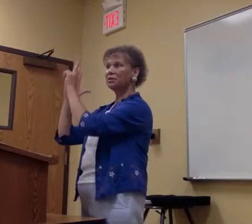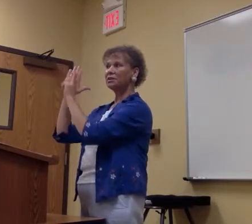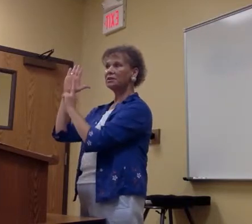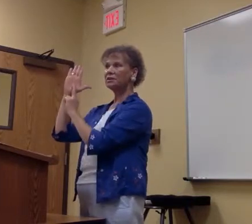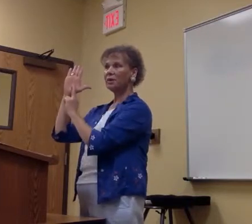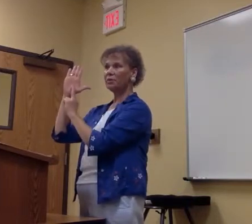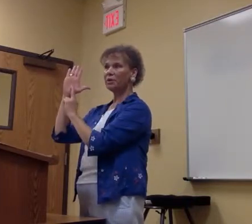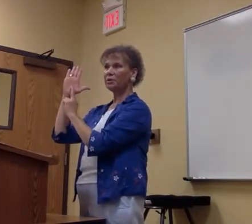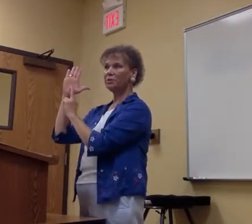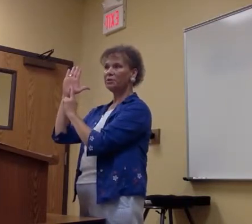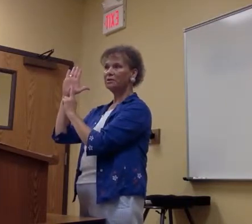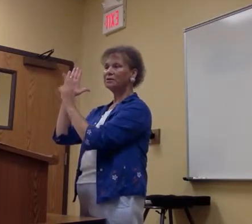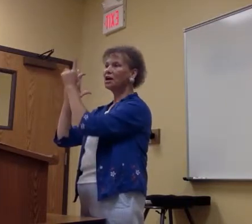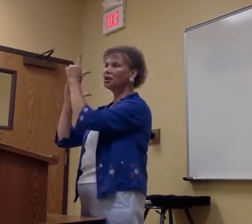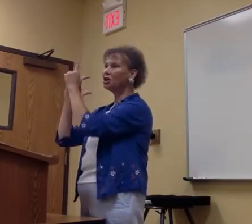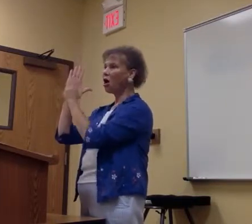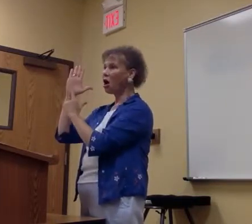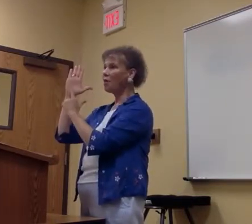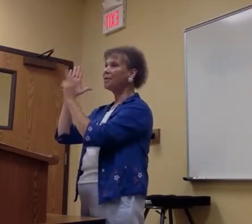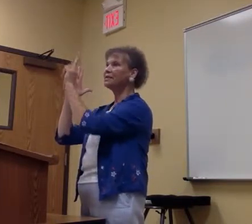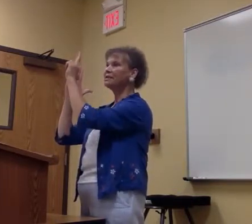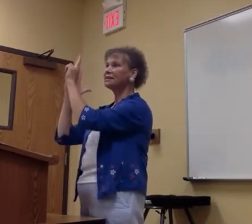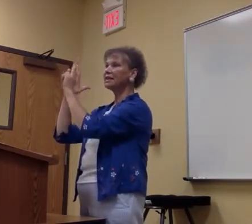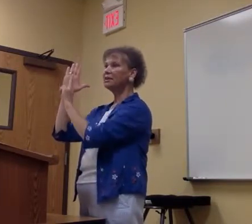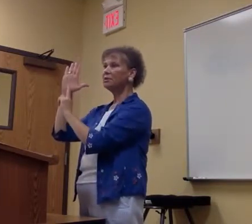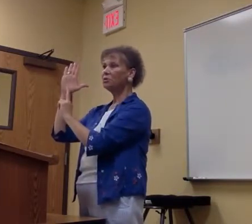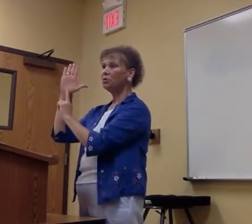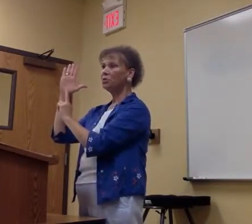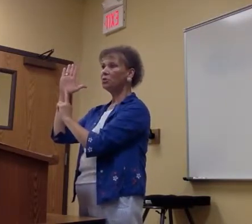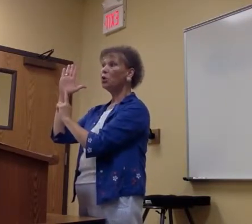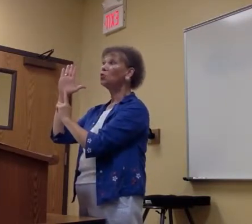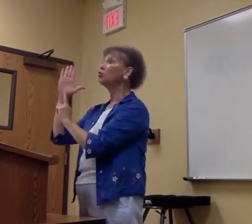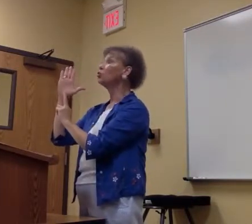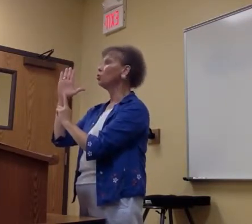a law, but it is a rule. It is a